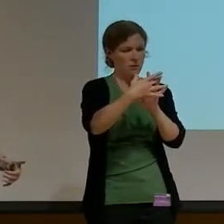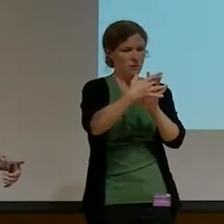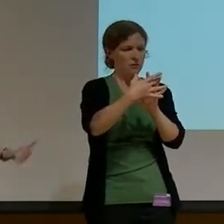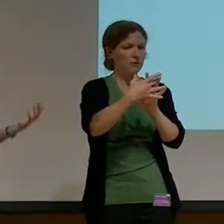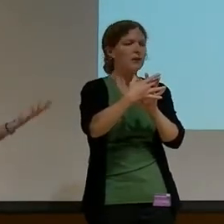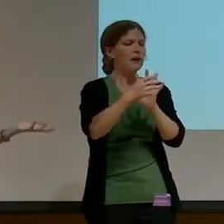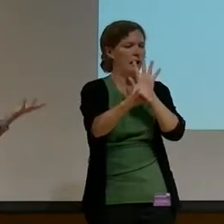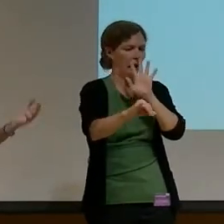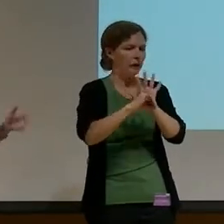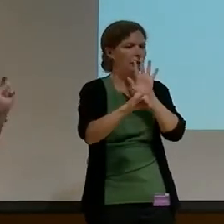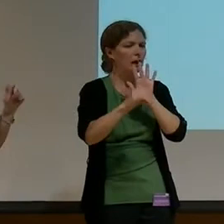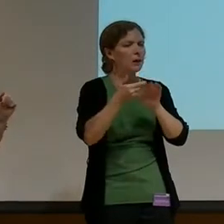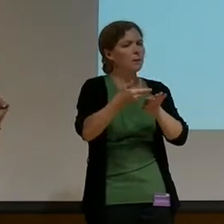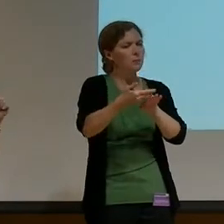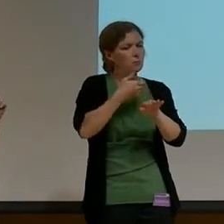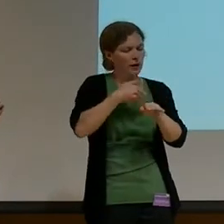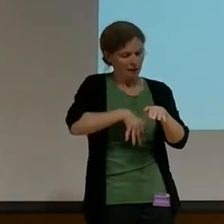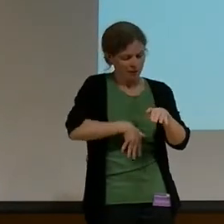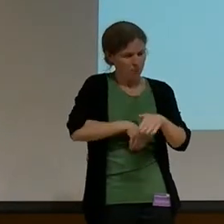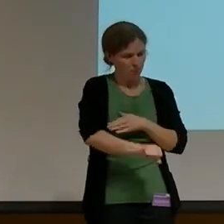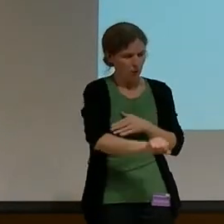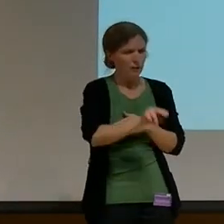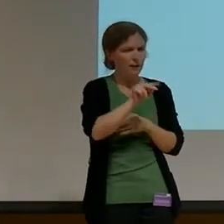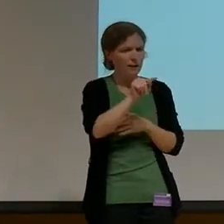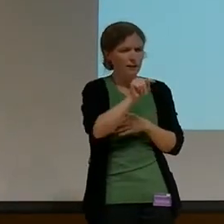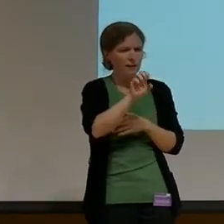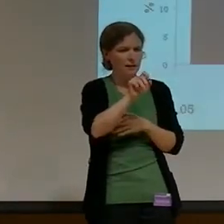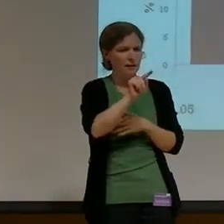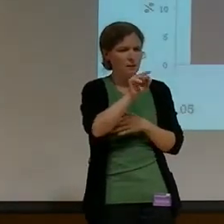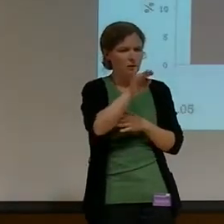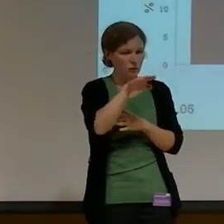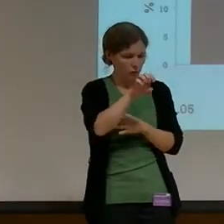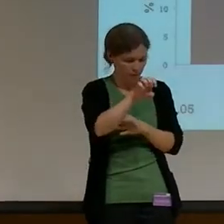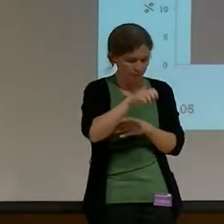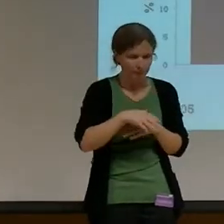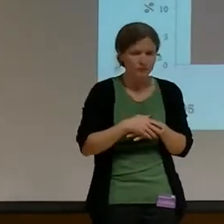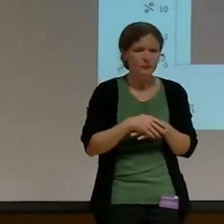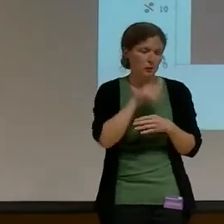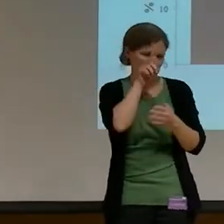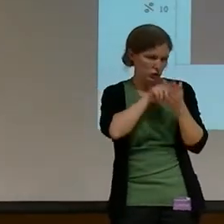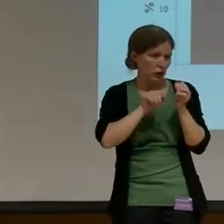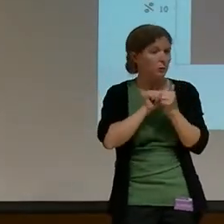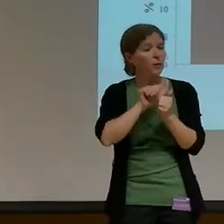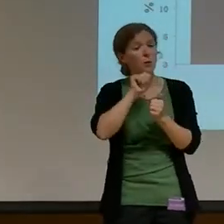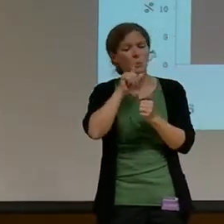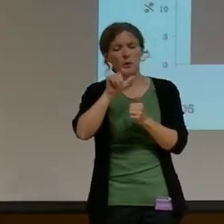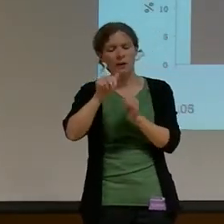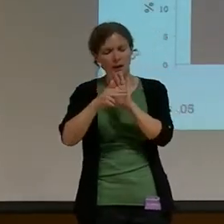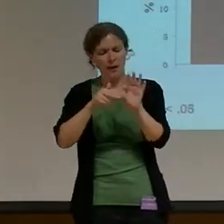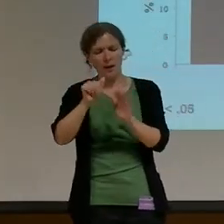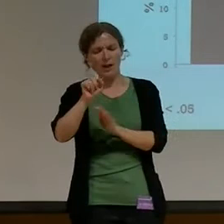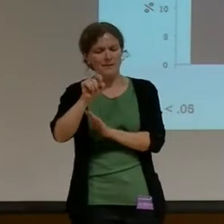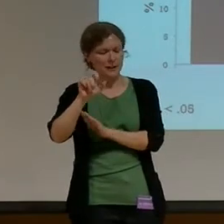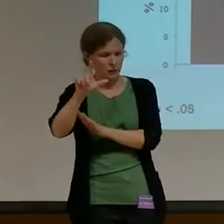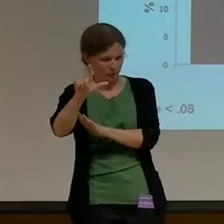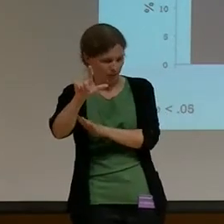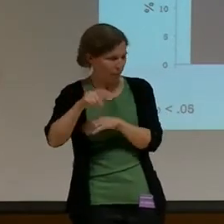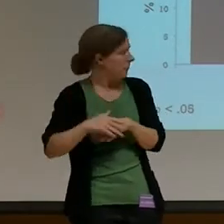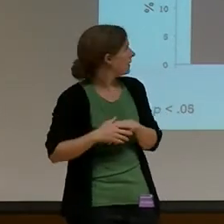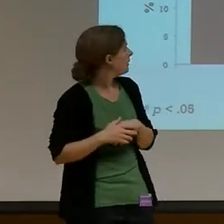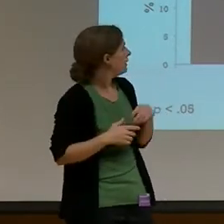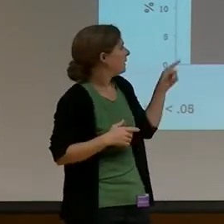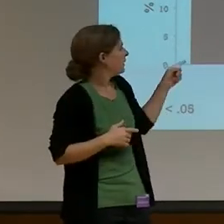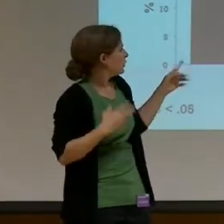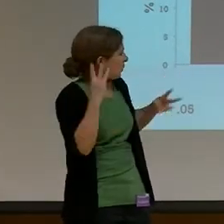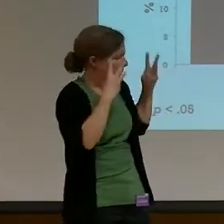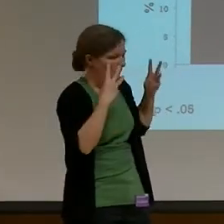prenatal testosterone. So we looked at this in asexual individuals. We found basically these graphs, you don't